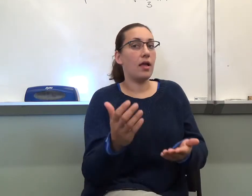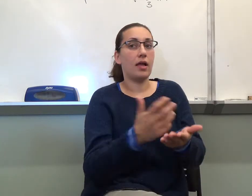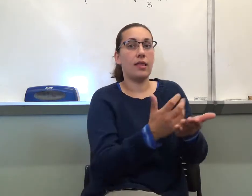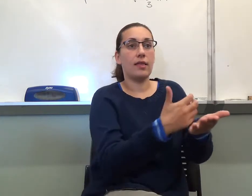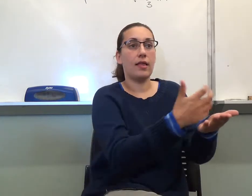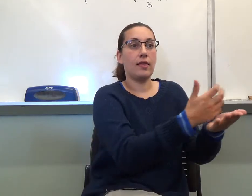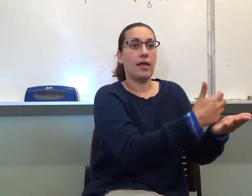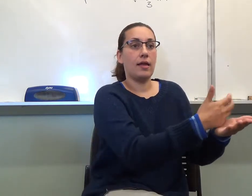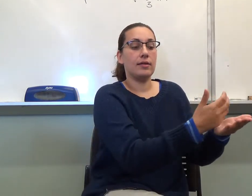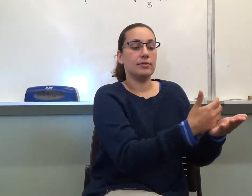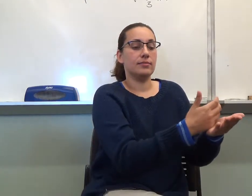organize,